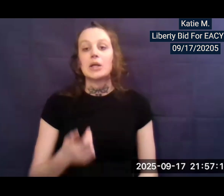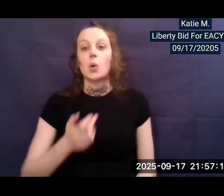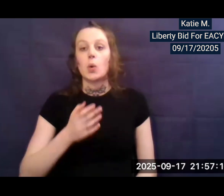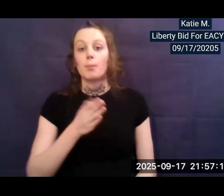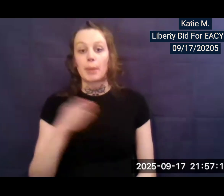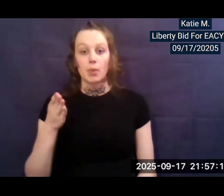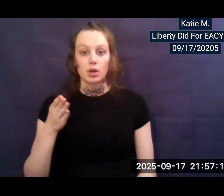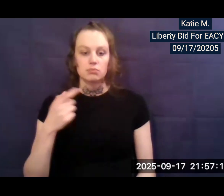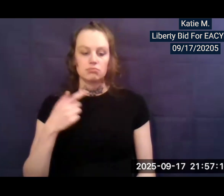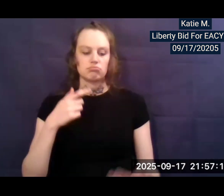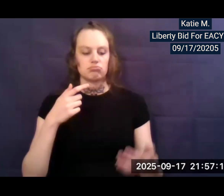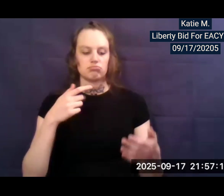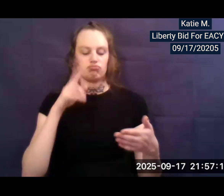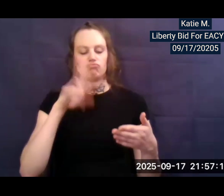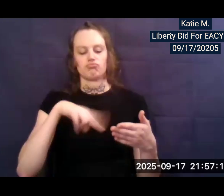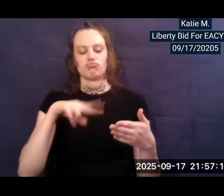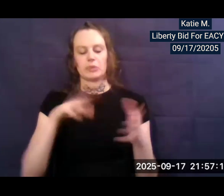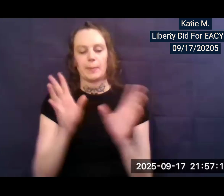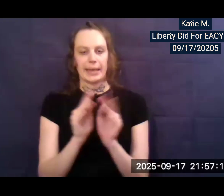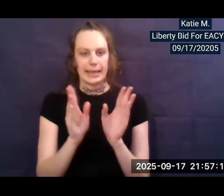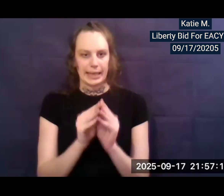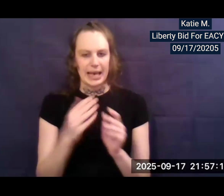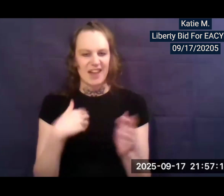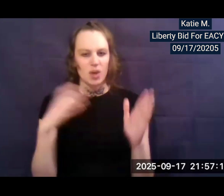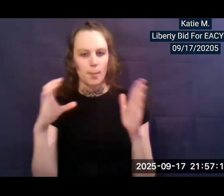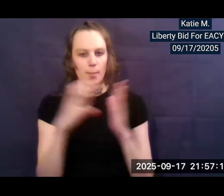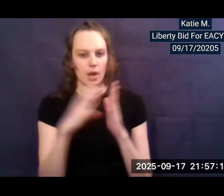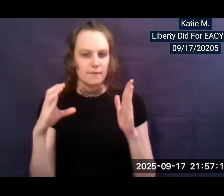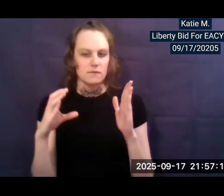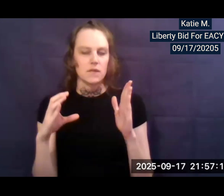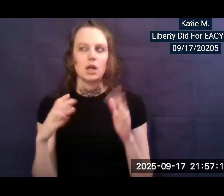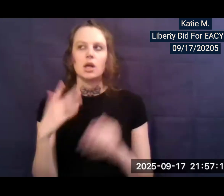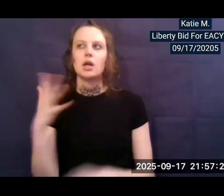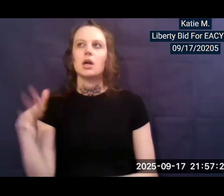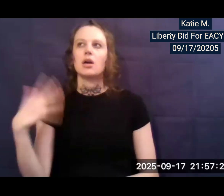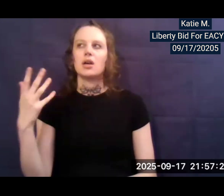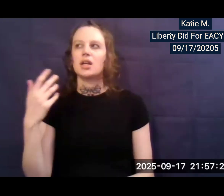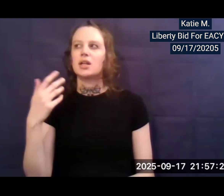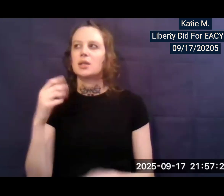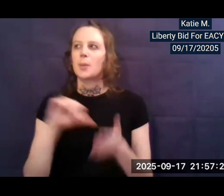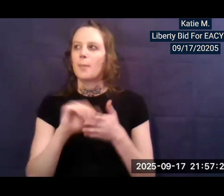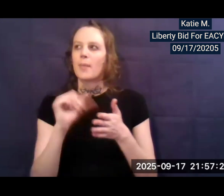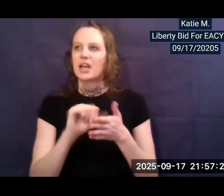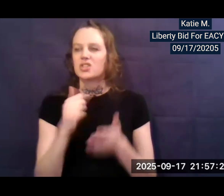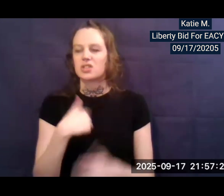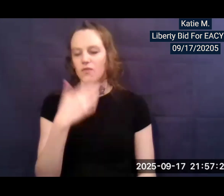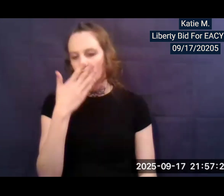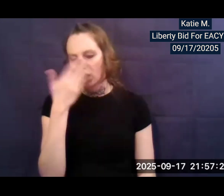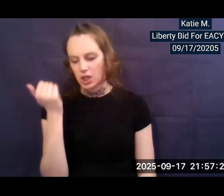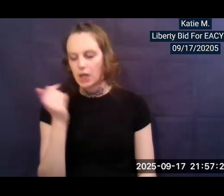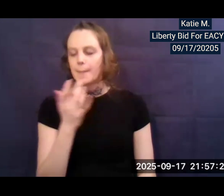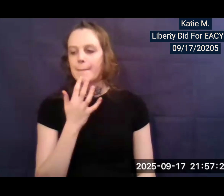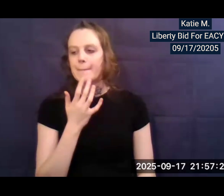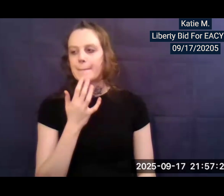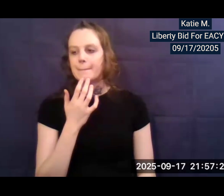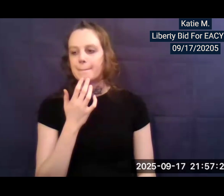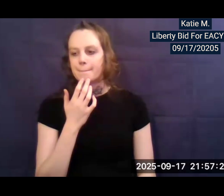it was that paragraph. Um, I forget what page it is, but it's always like trying